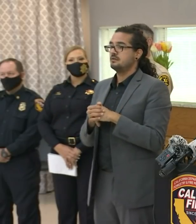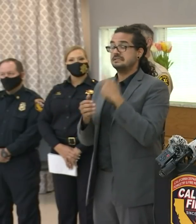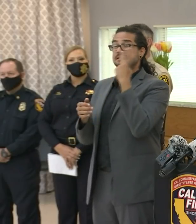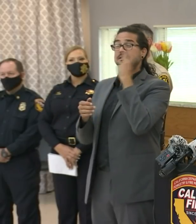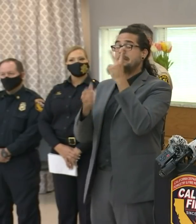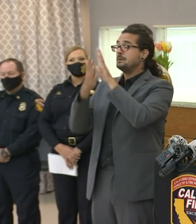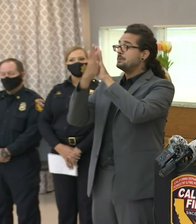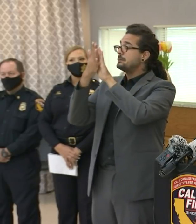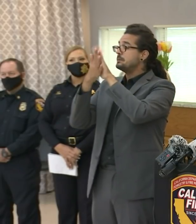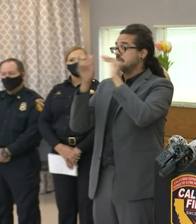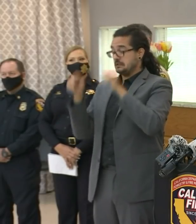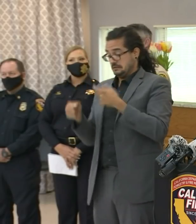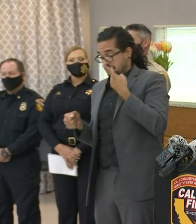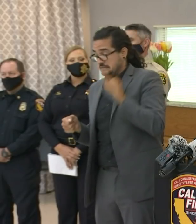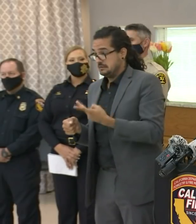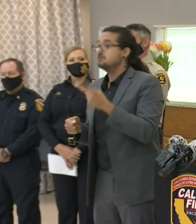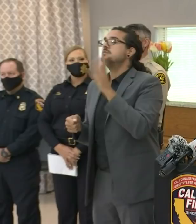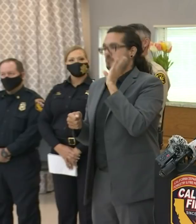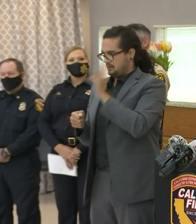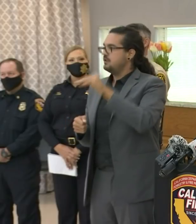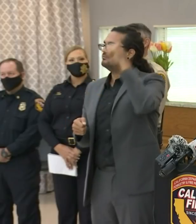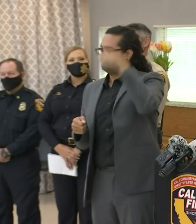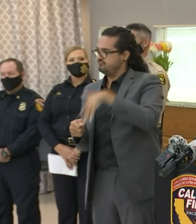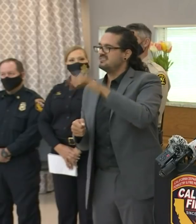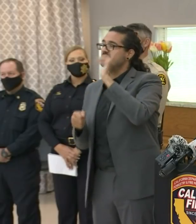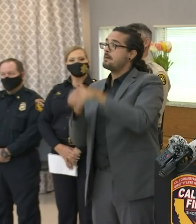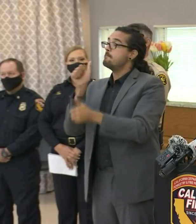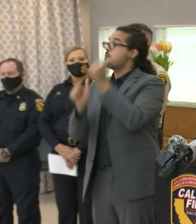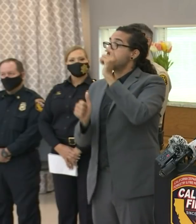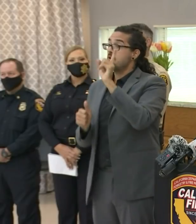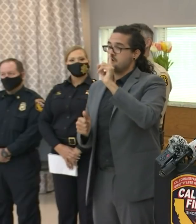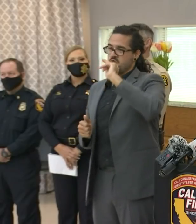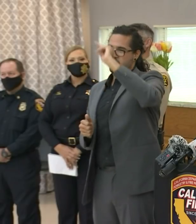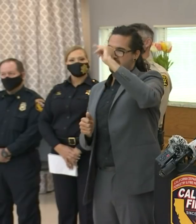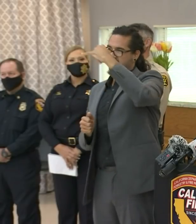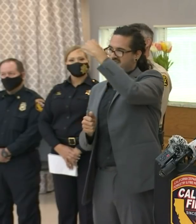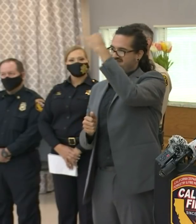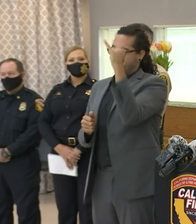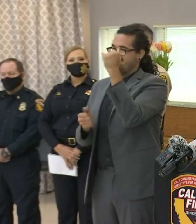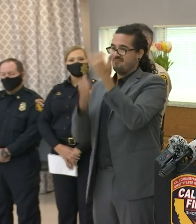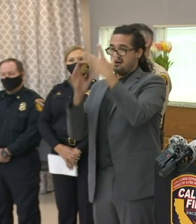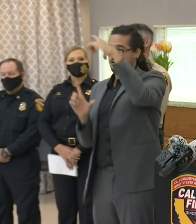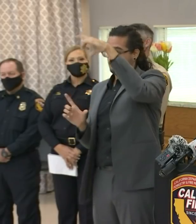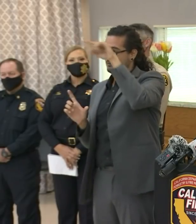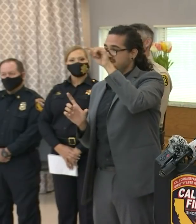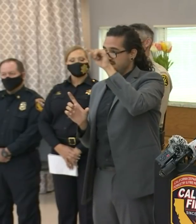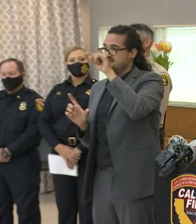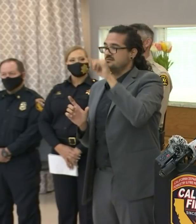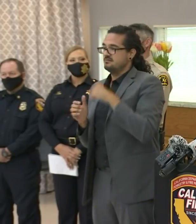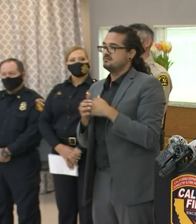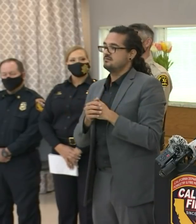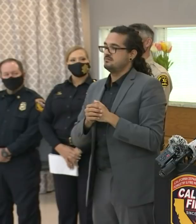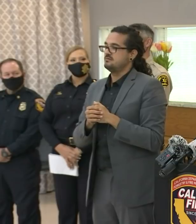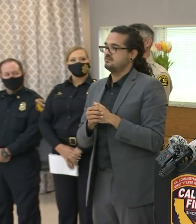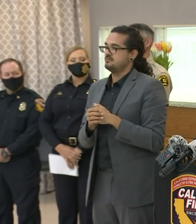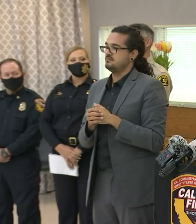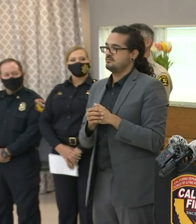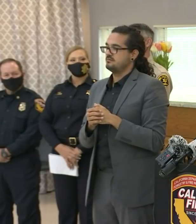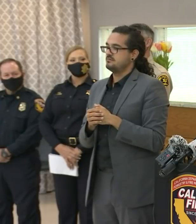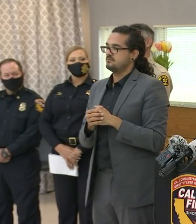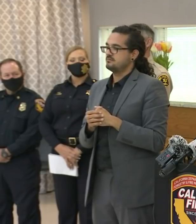for the number of days, is in the north zone of the fire. And so we were unable to drop any air tankers or the tanker drops into